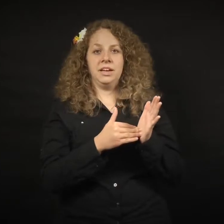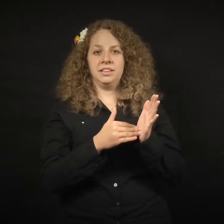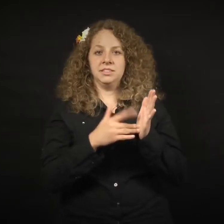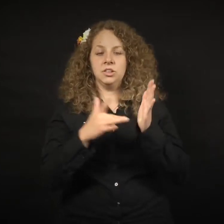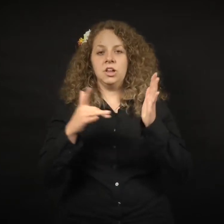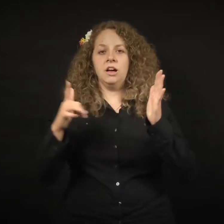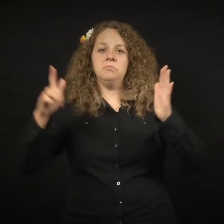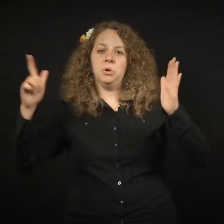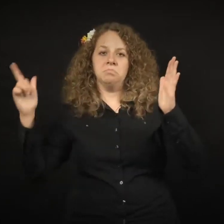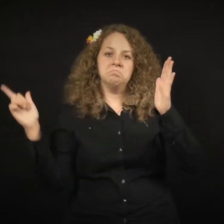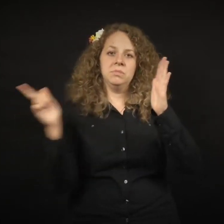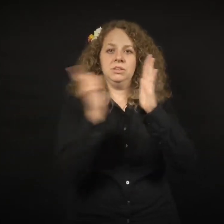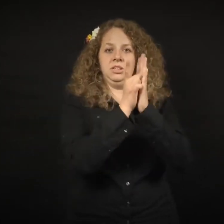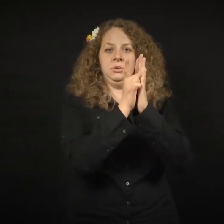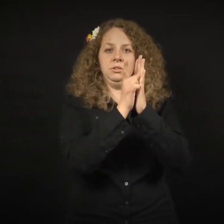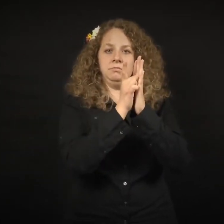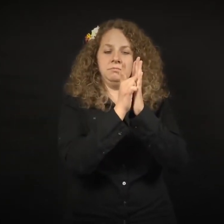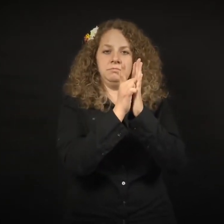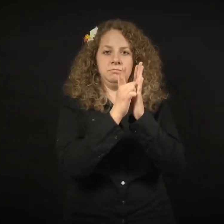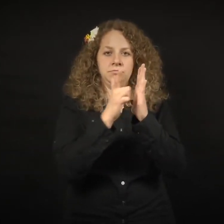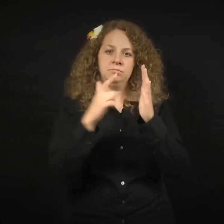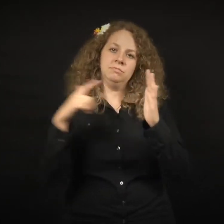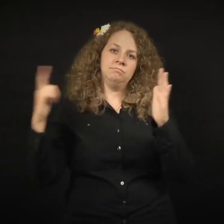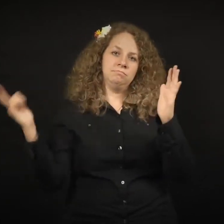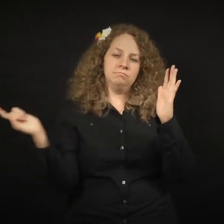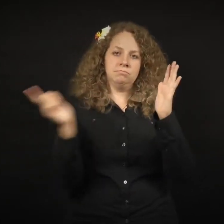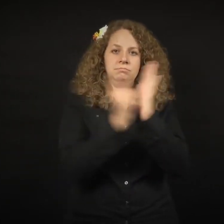Against the law or illegal.